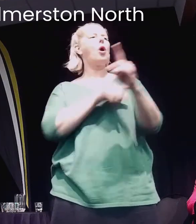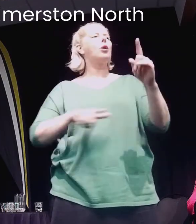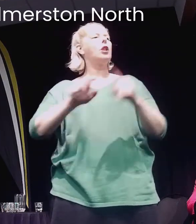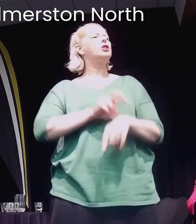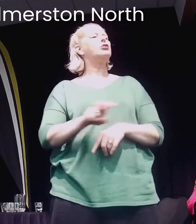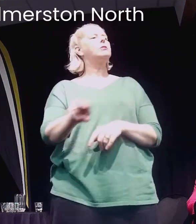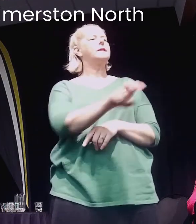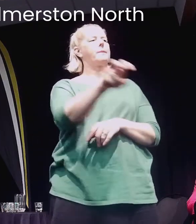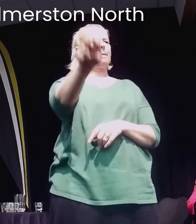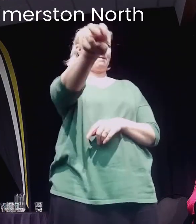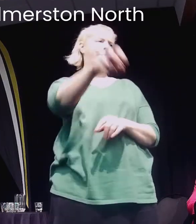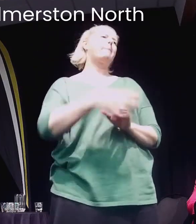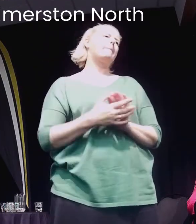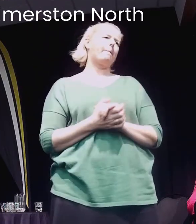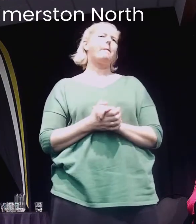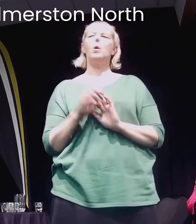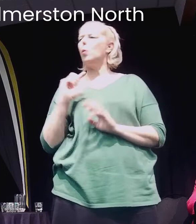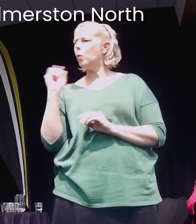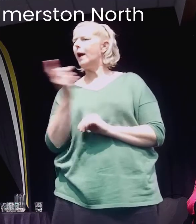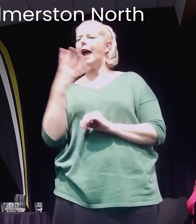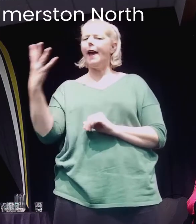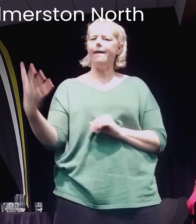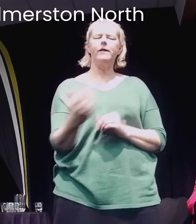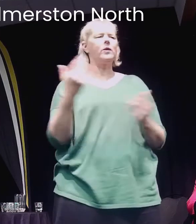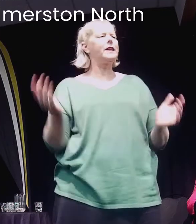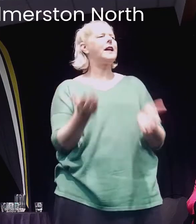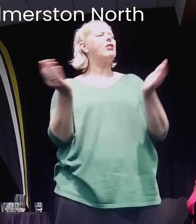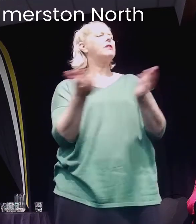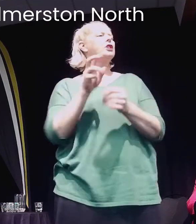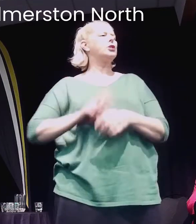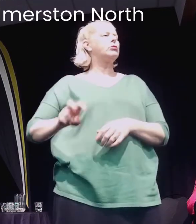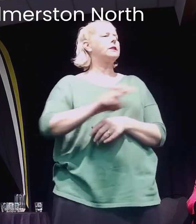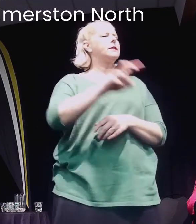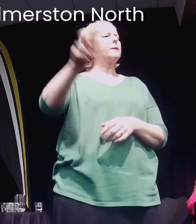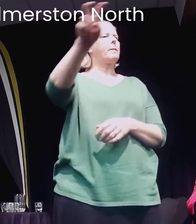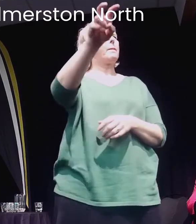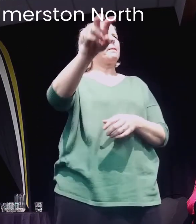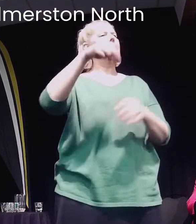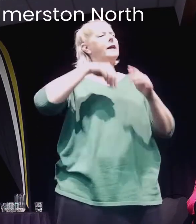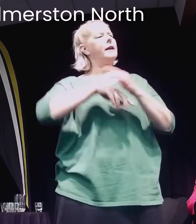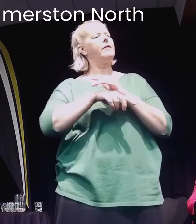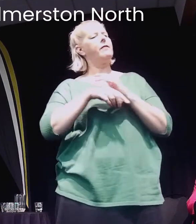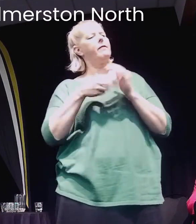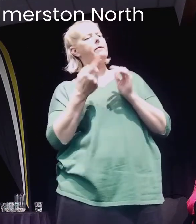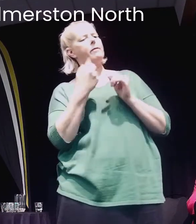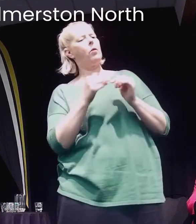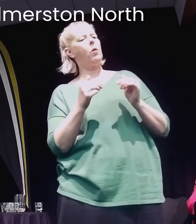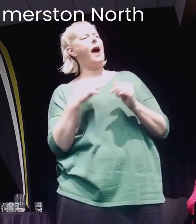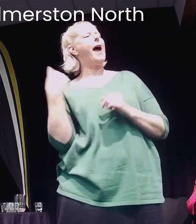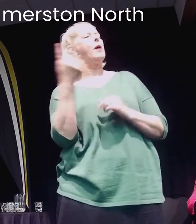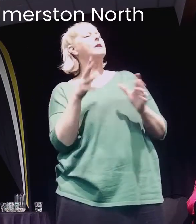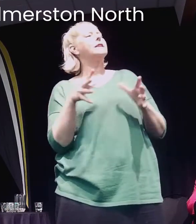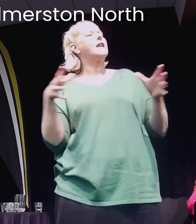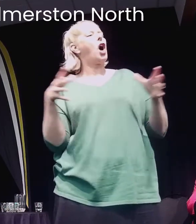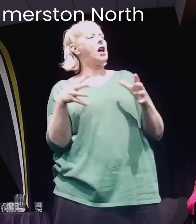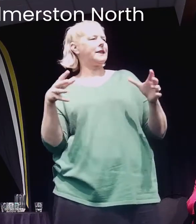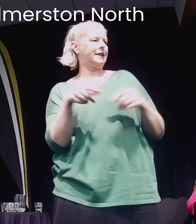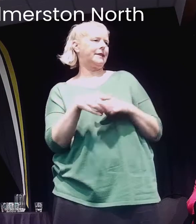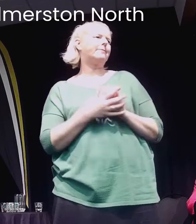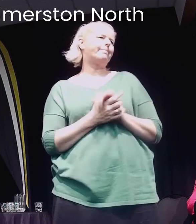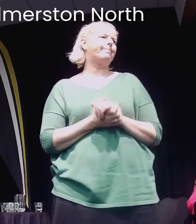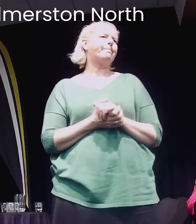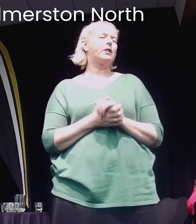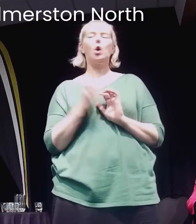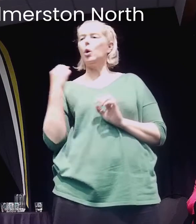We have to encourage tourism in our sites. That's also. We want to organize more